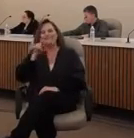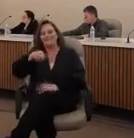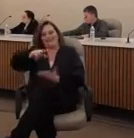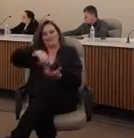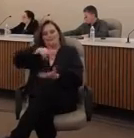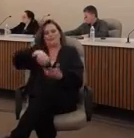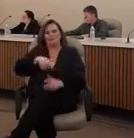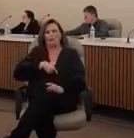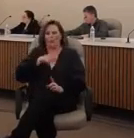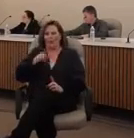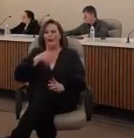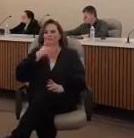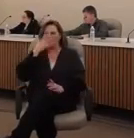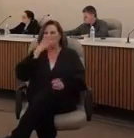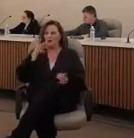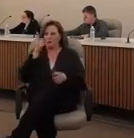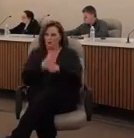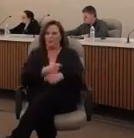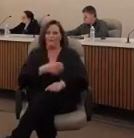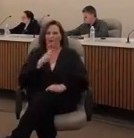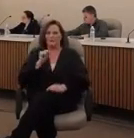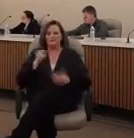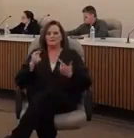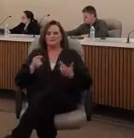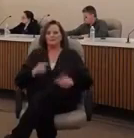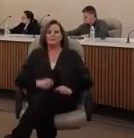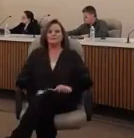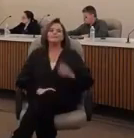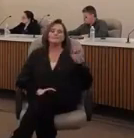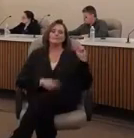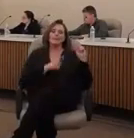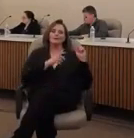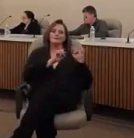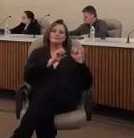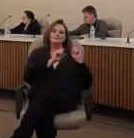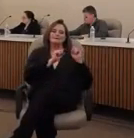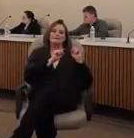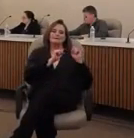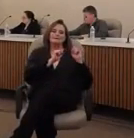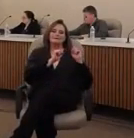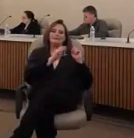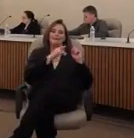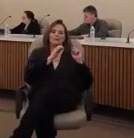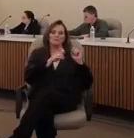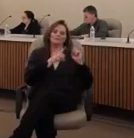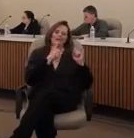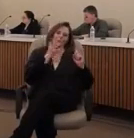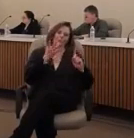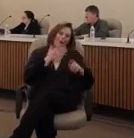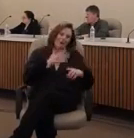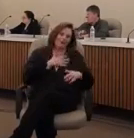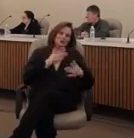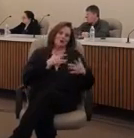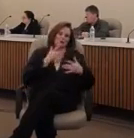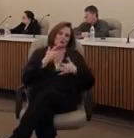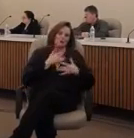foul smell. Okay, that was one of my concerns, if it was the type that was mixed with Yeah. the mulch. Nope. Okay.